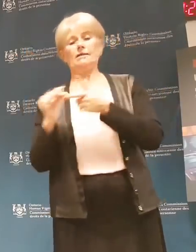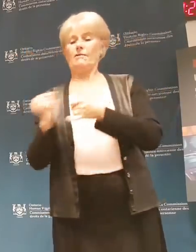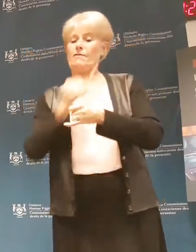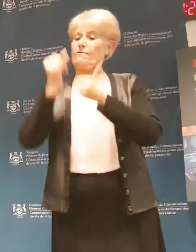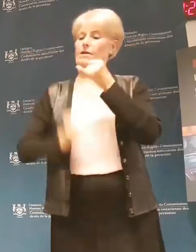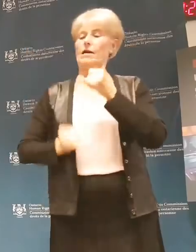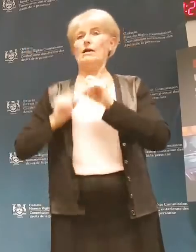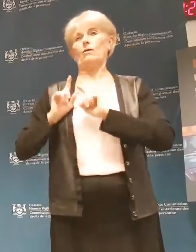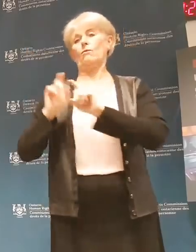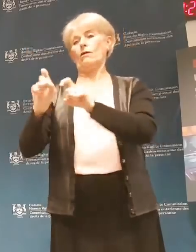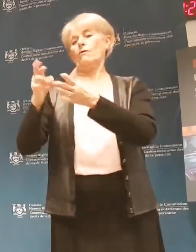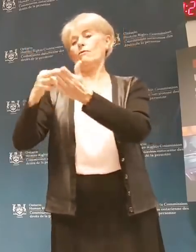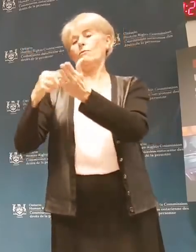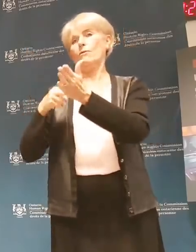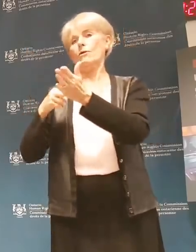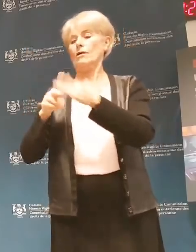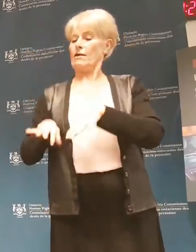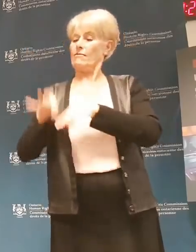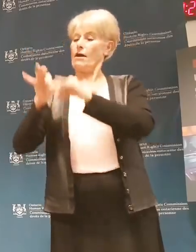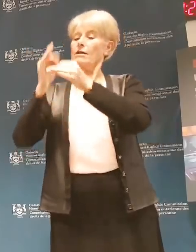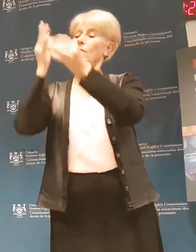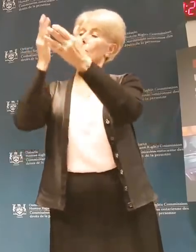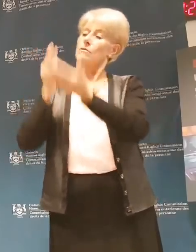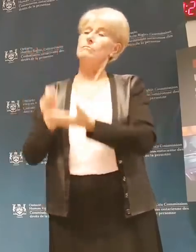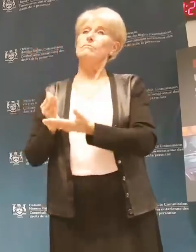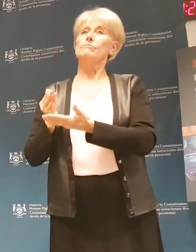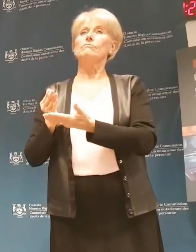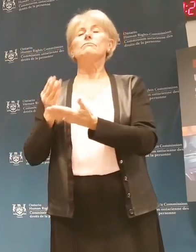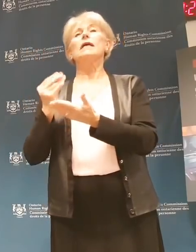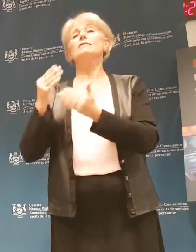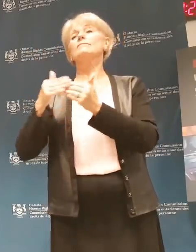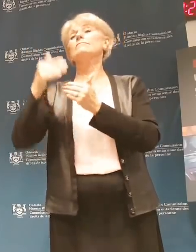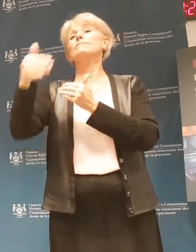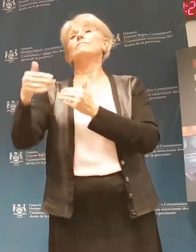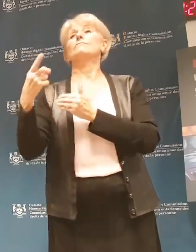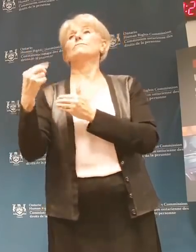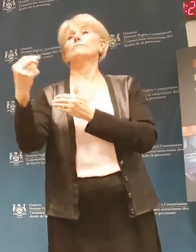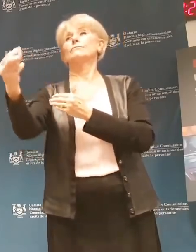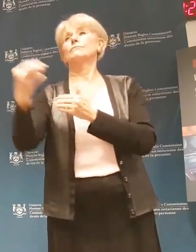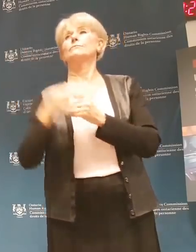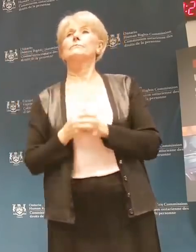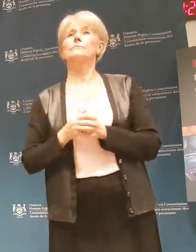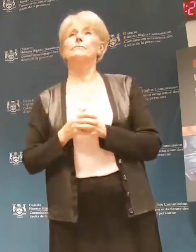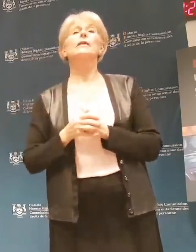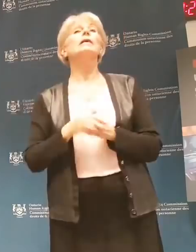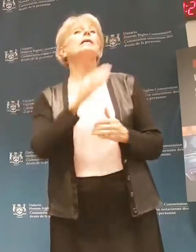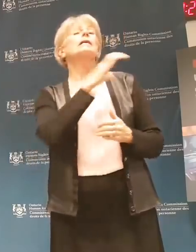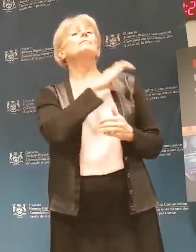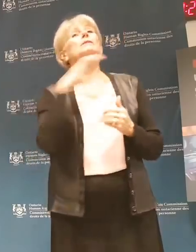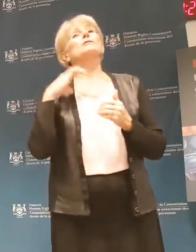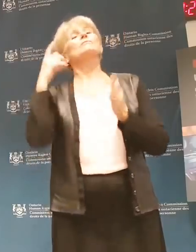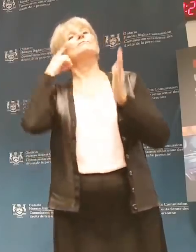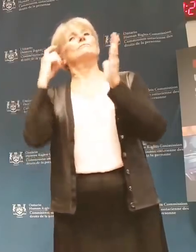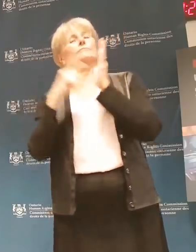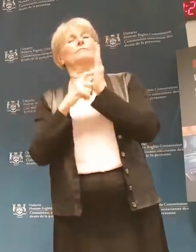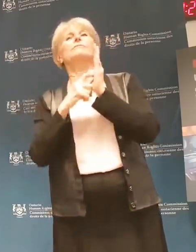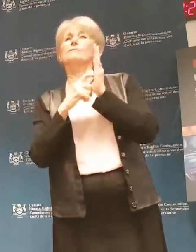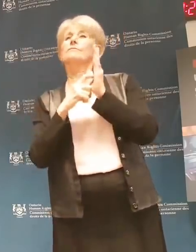final inquiry report with findings, recommendations, and next steps. The Commission